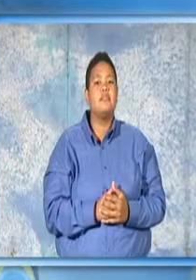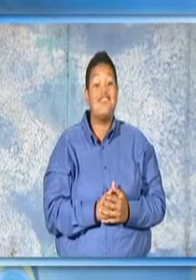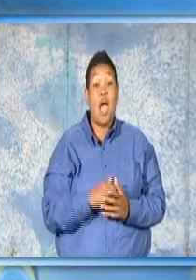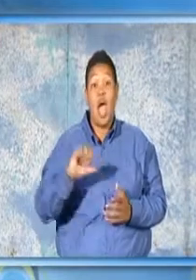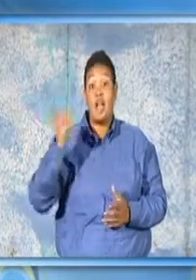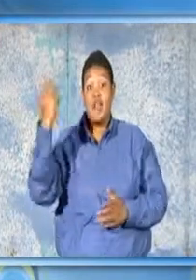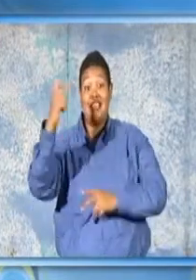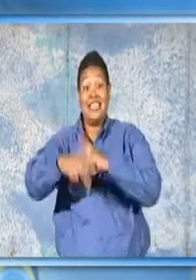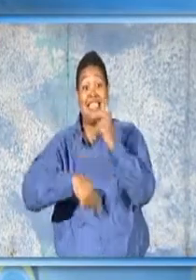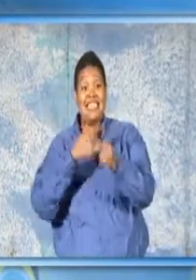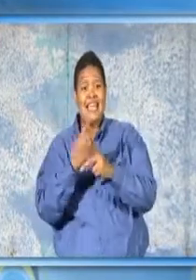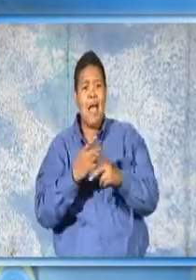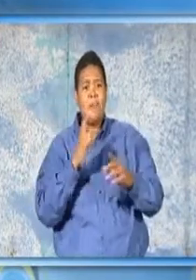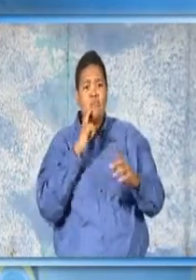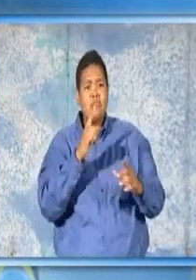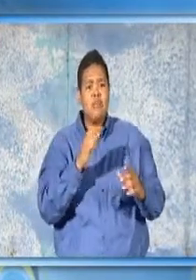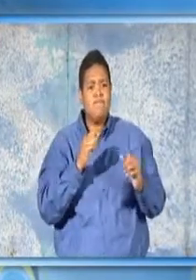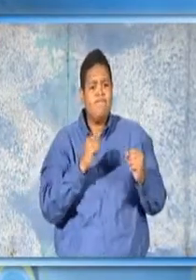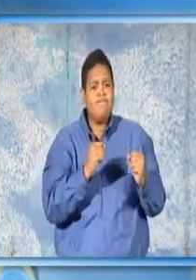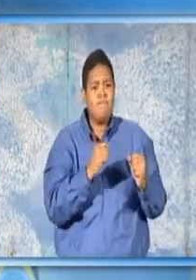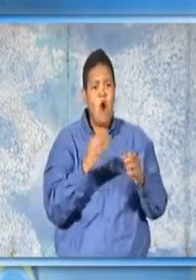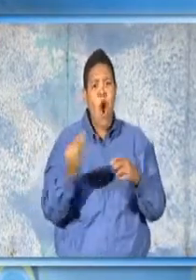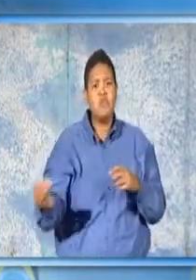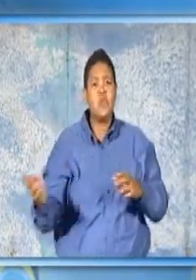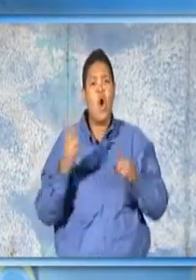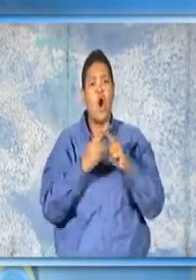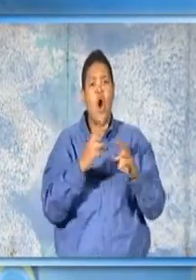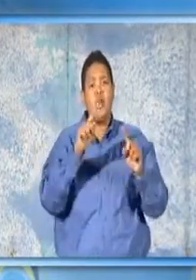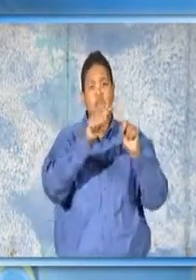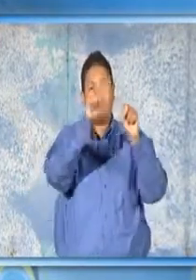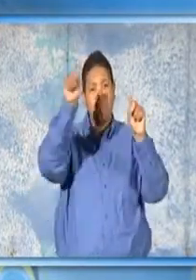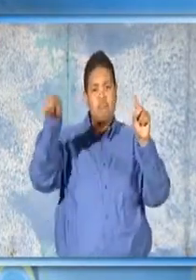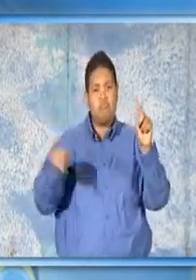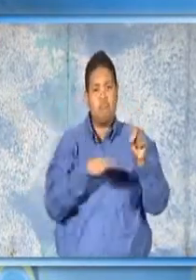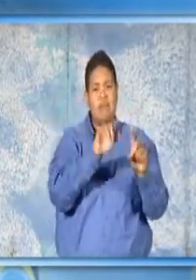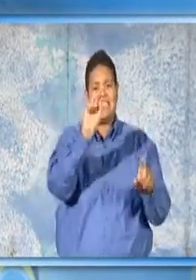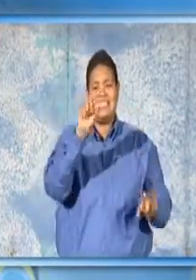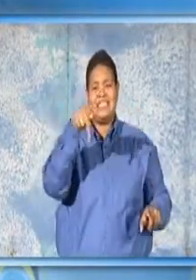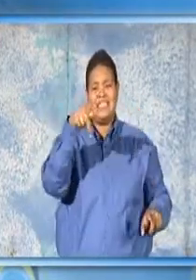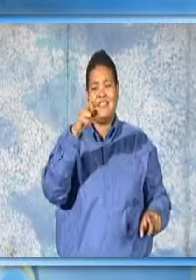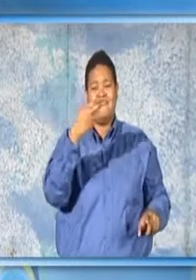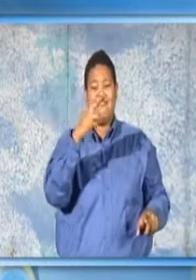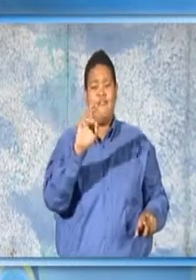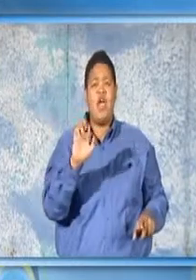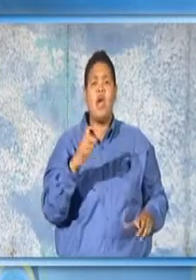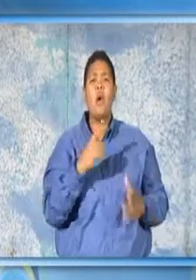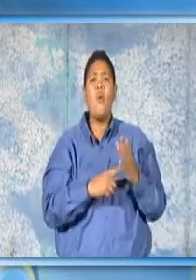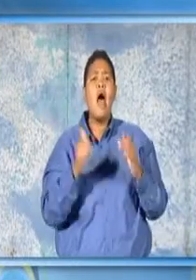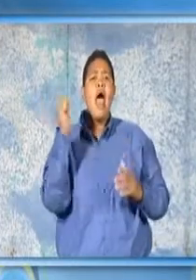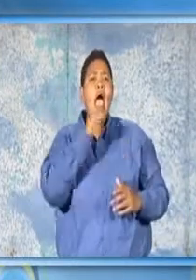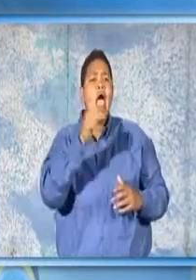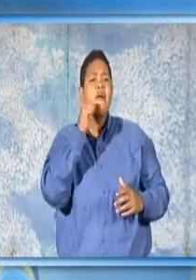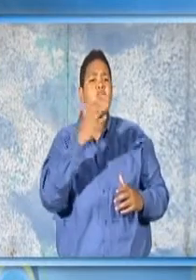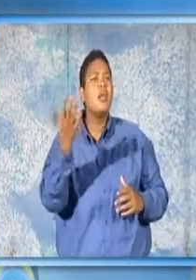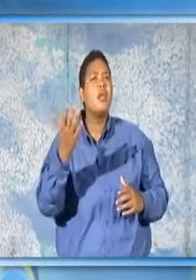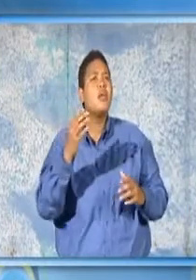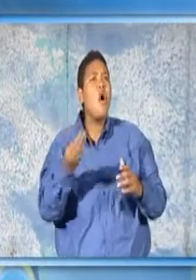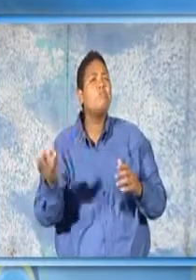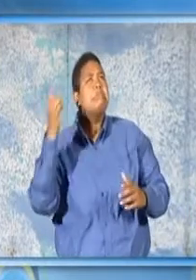Another kind of solid object is the sphere. What everyday object can we think of that is